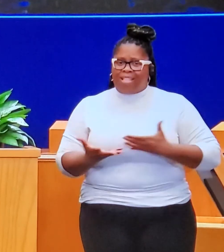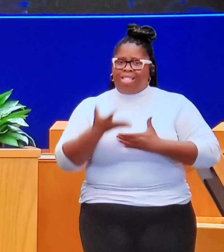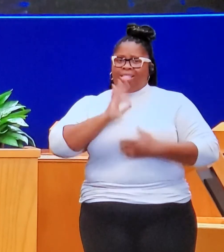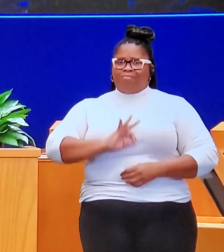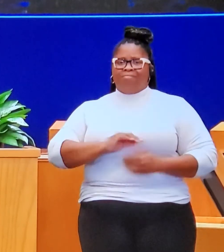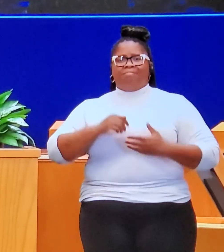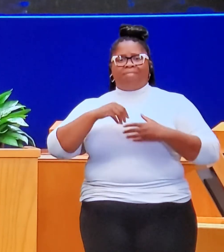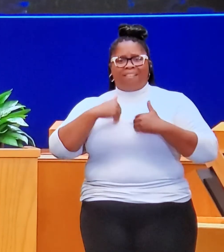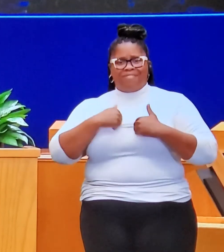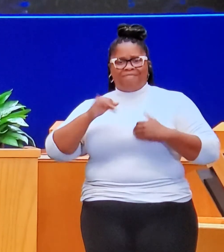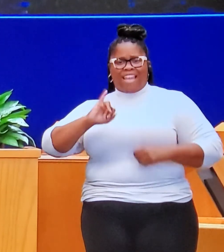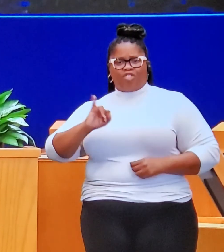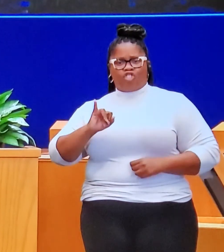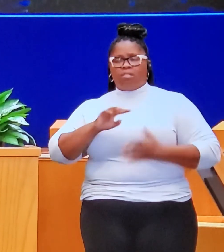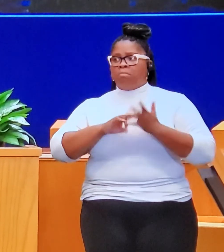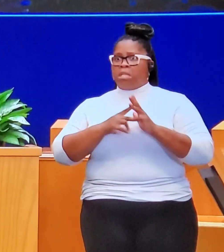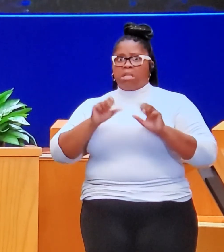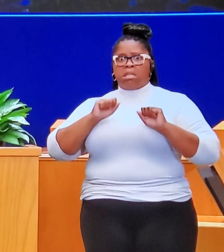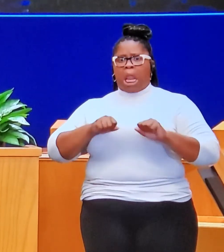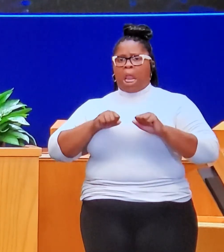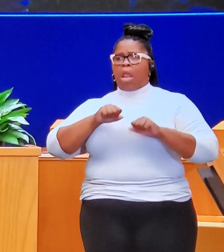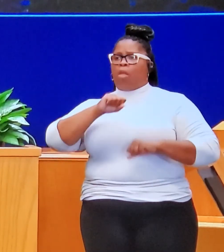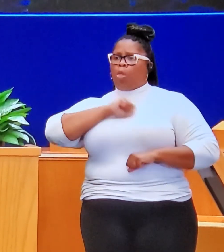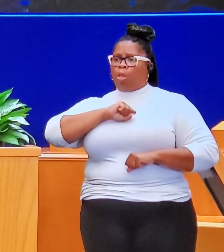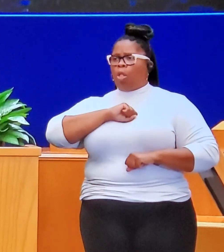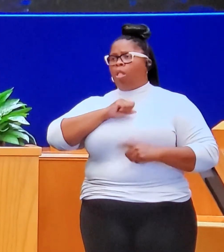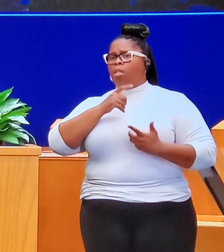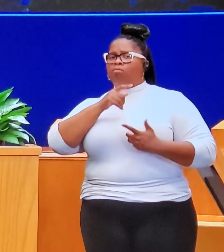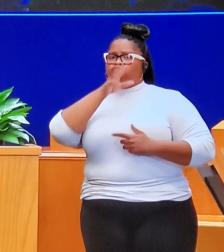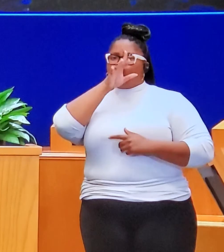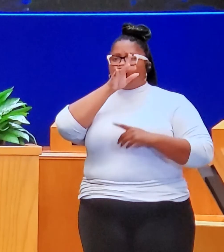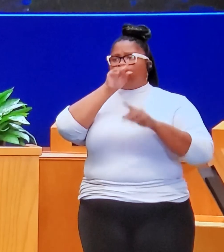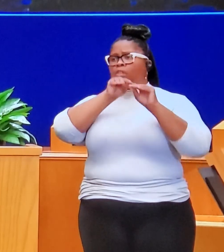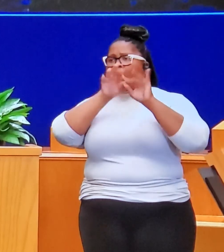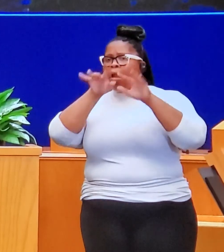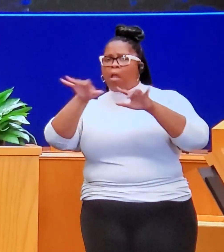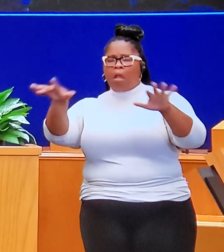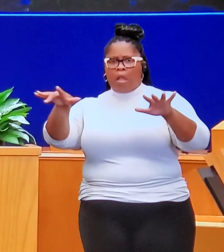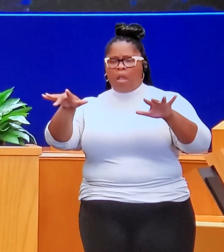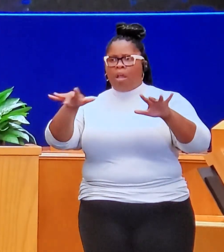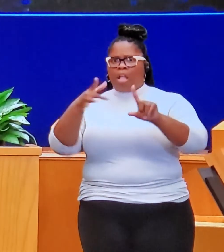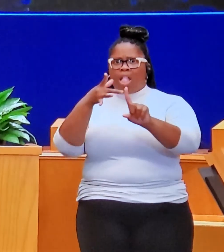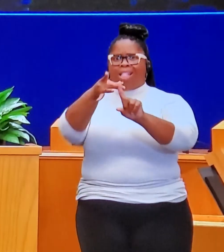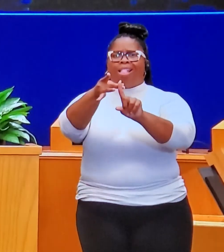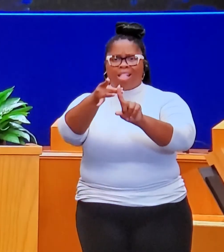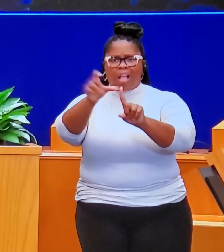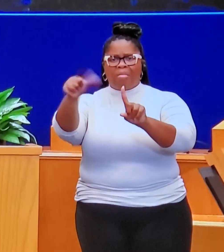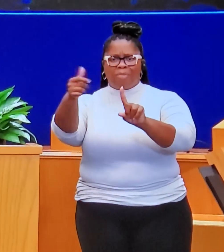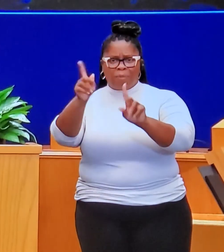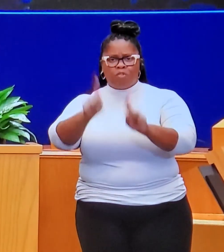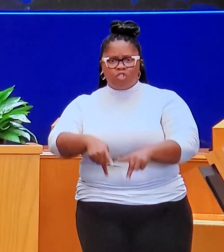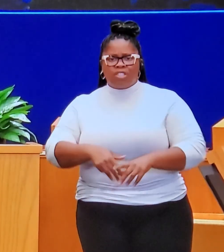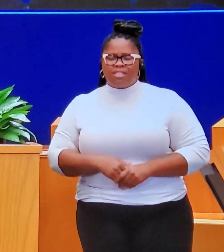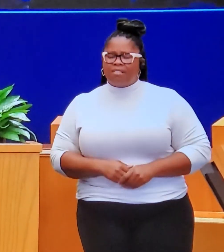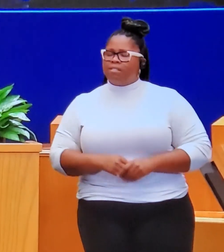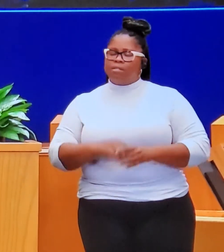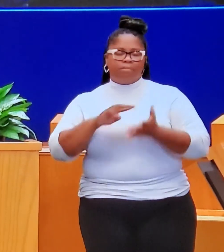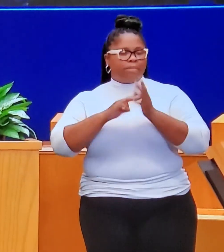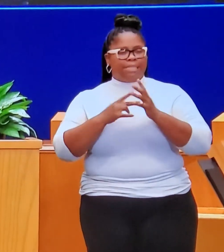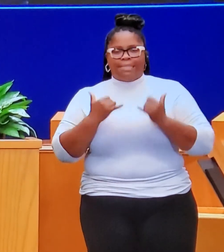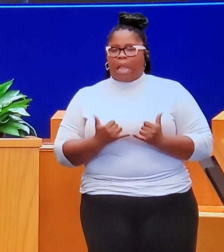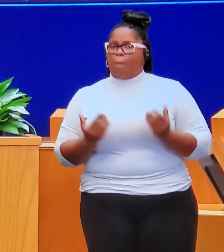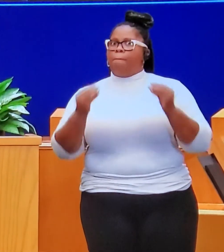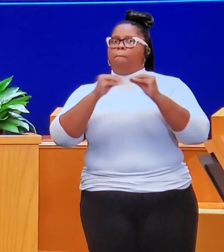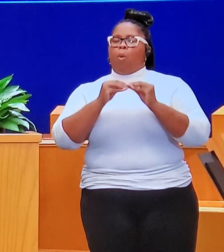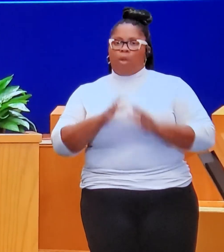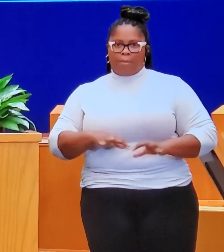able to infect others, and others you're with are able to infect you. So more than ever, I ask that you adhere to the principle of